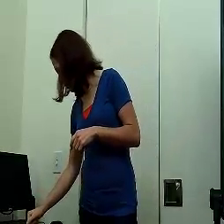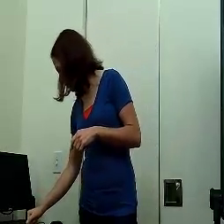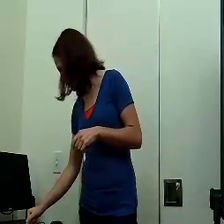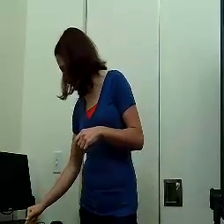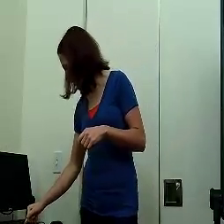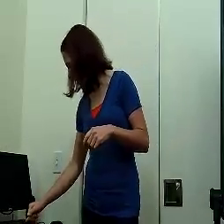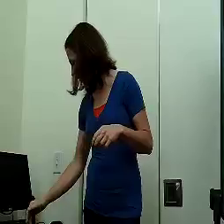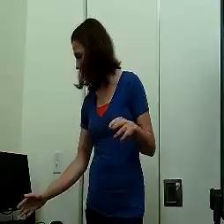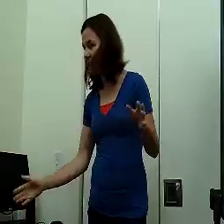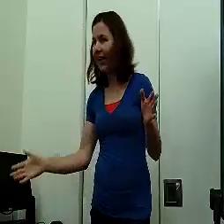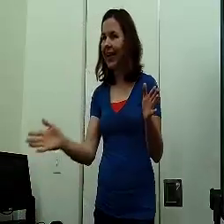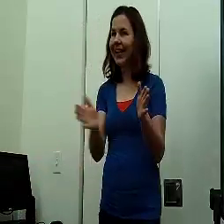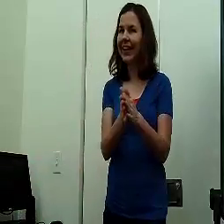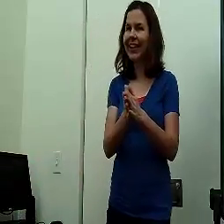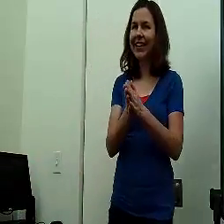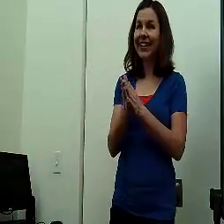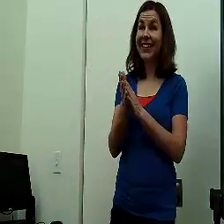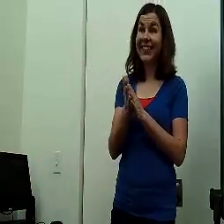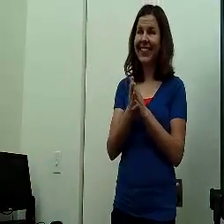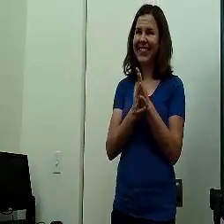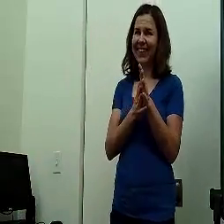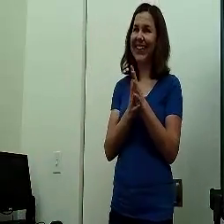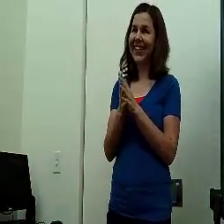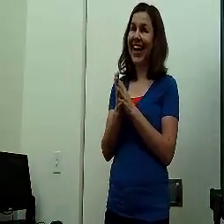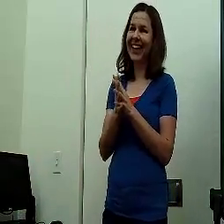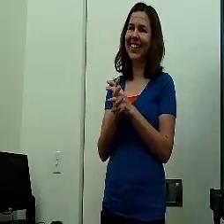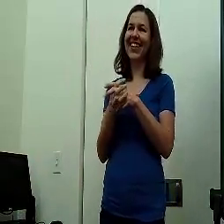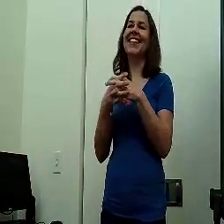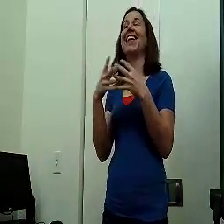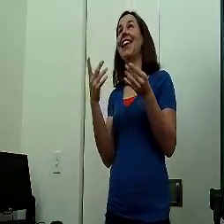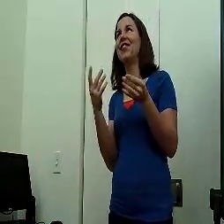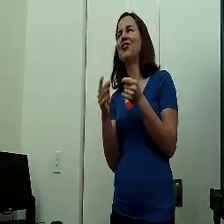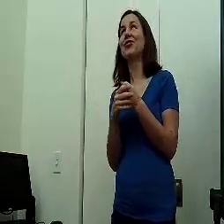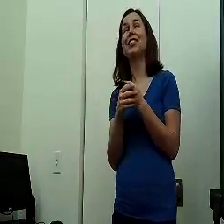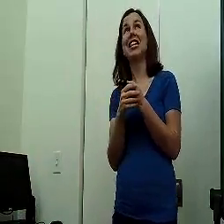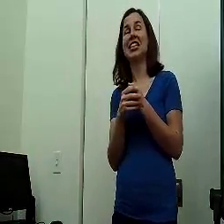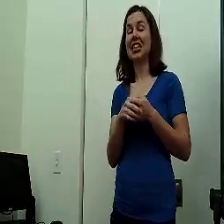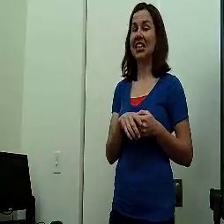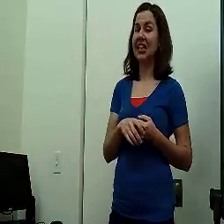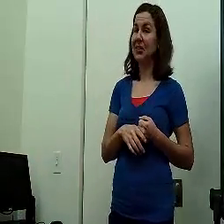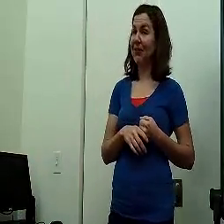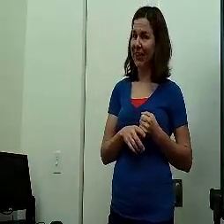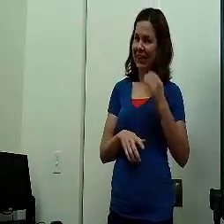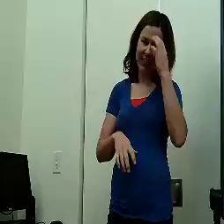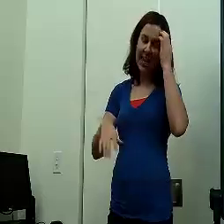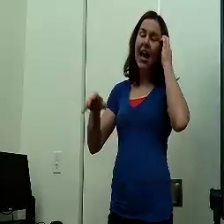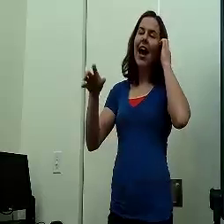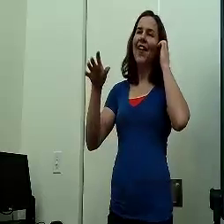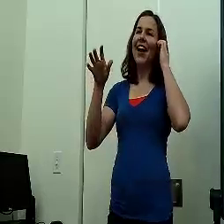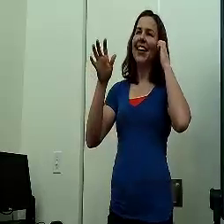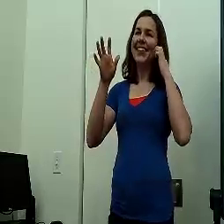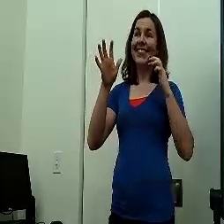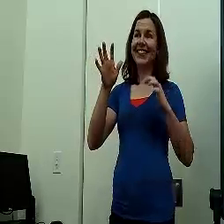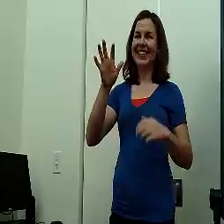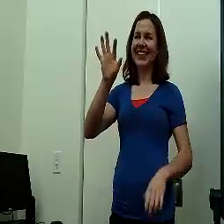Flaky skin. All right. Yeah, you're like thinking of your children. Yes, yes, they do have flaky skin. Okay, Chris.